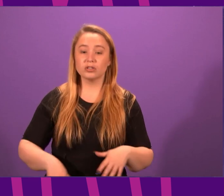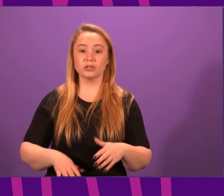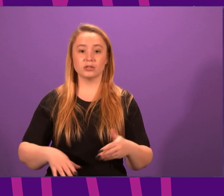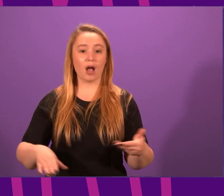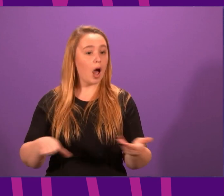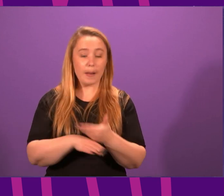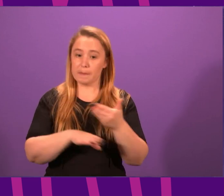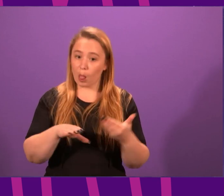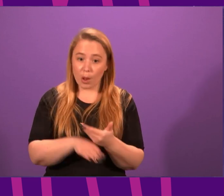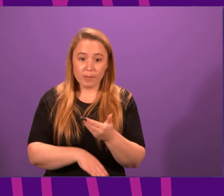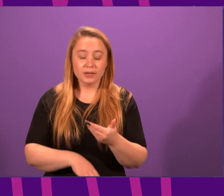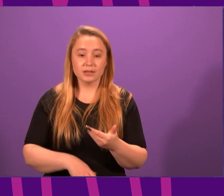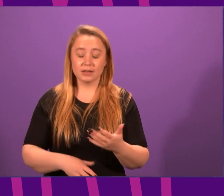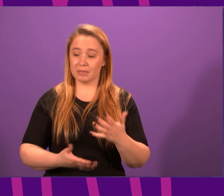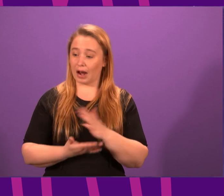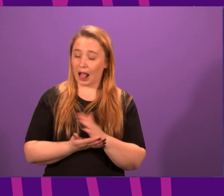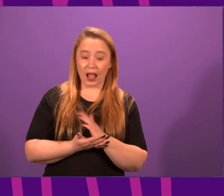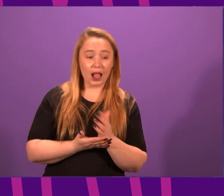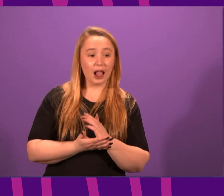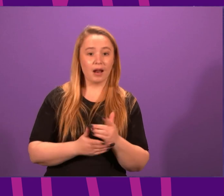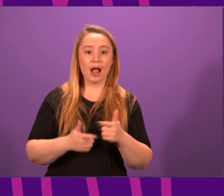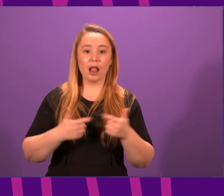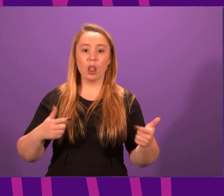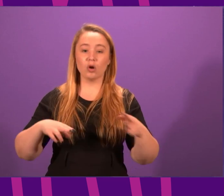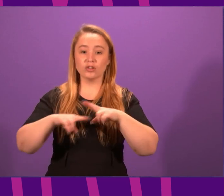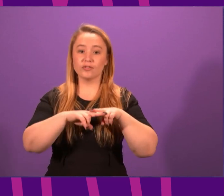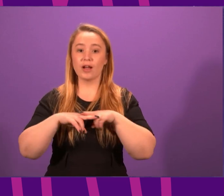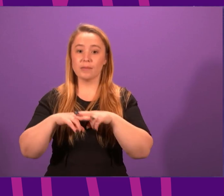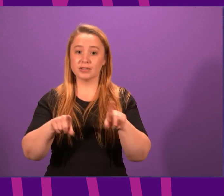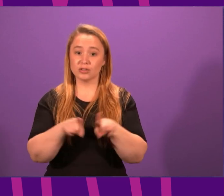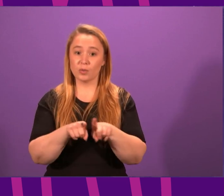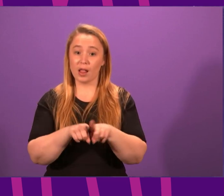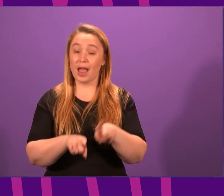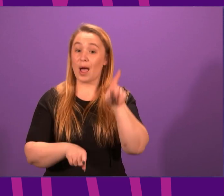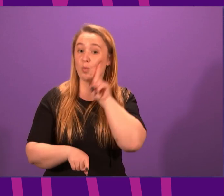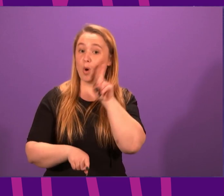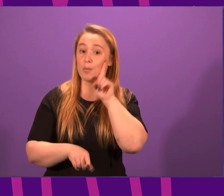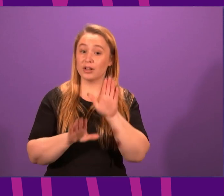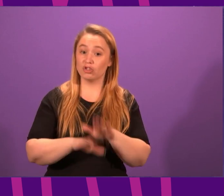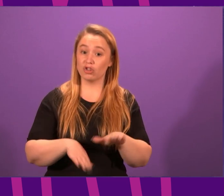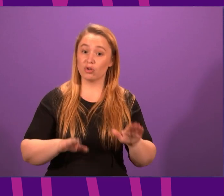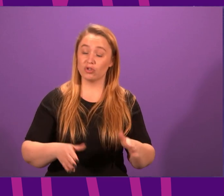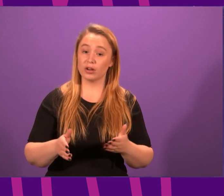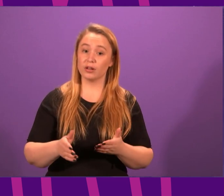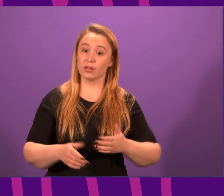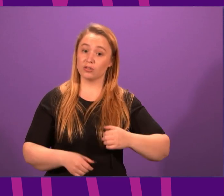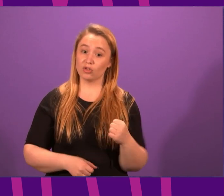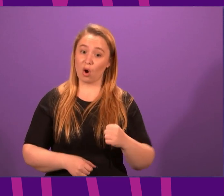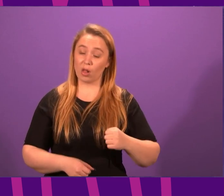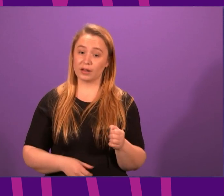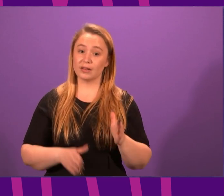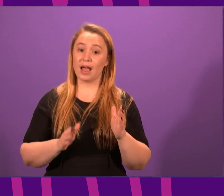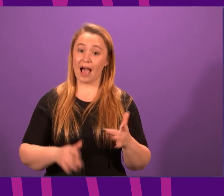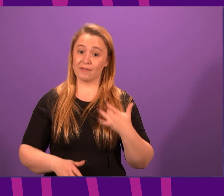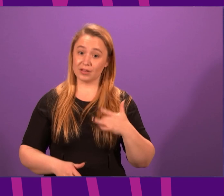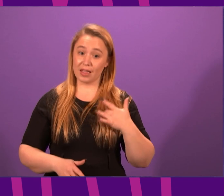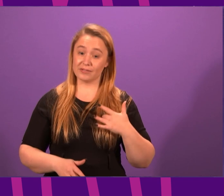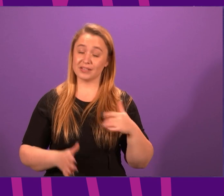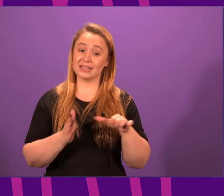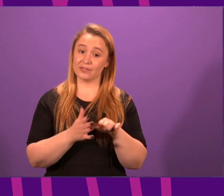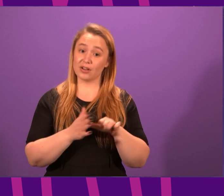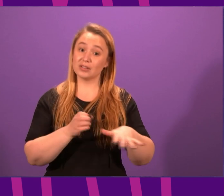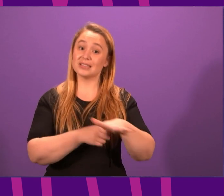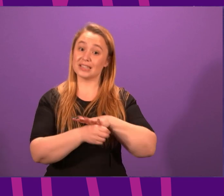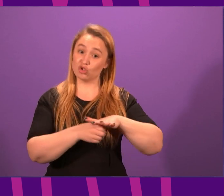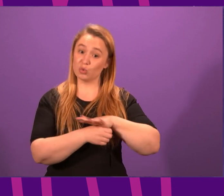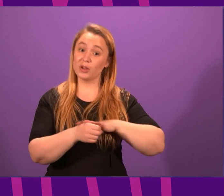general uncertainty, and for many, many families, particularly lots of women and children across the country having to live in really difficult